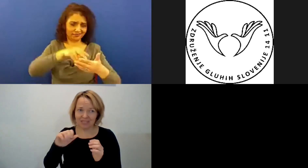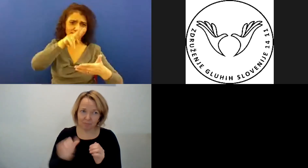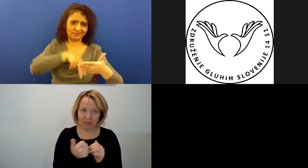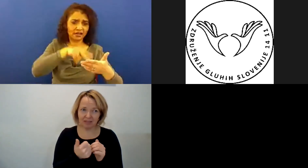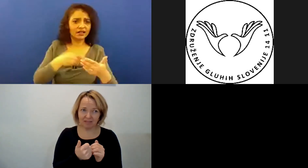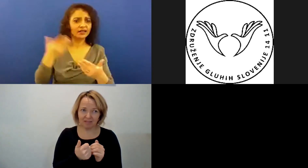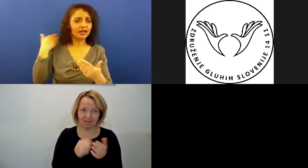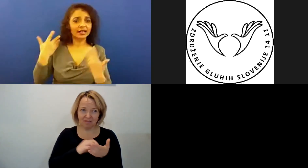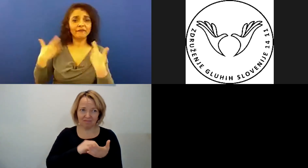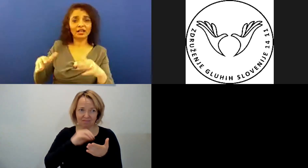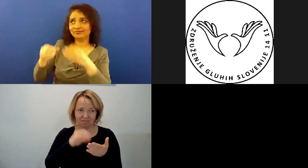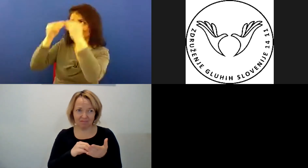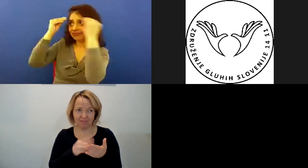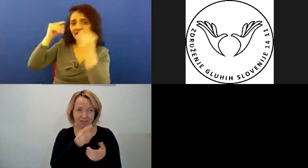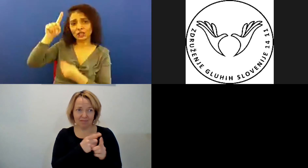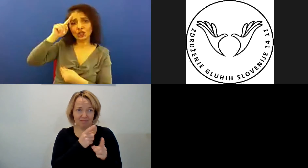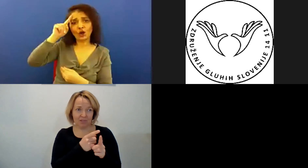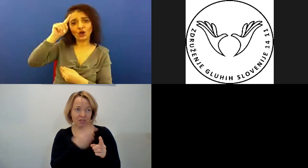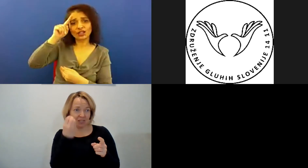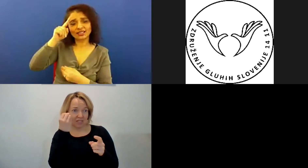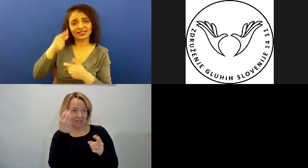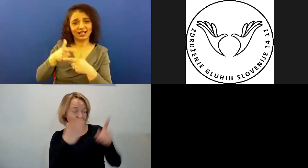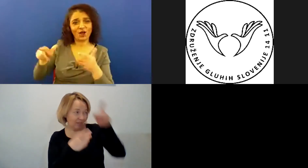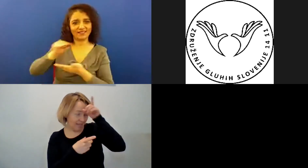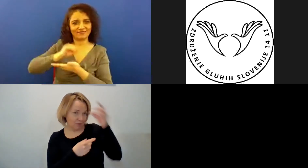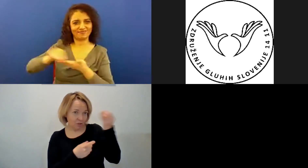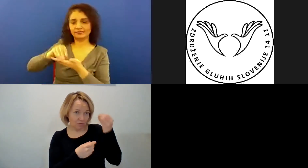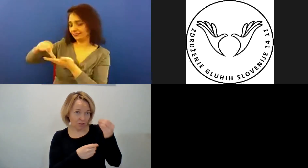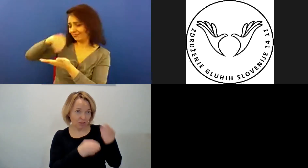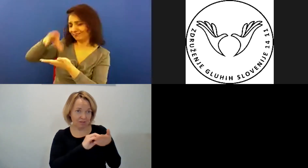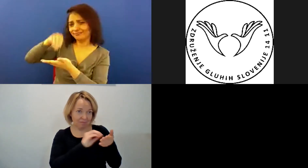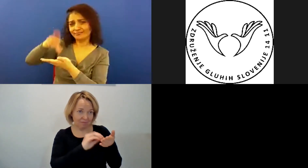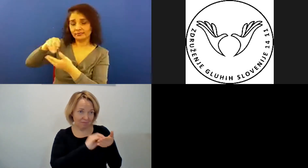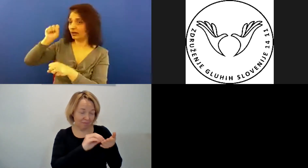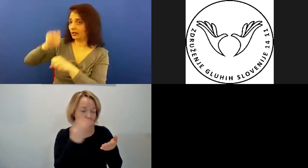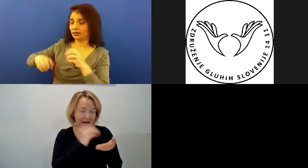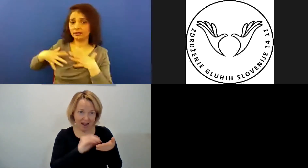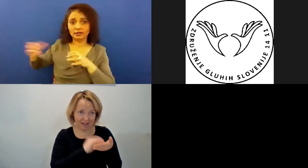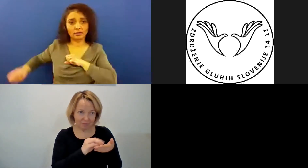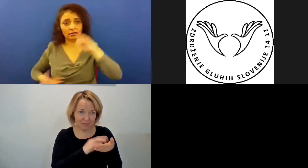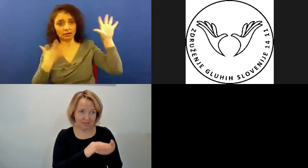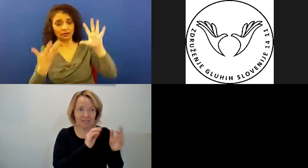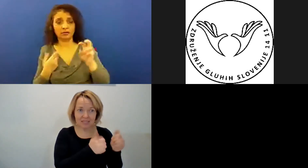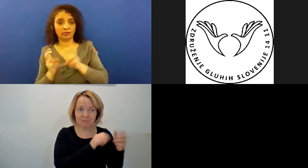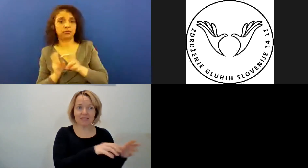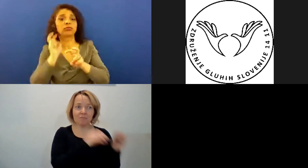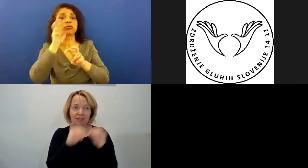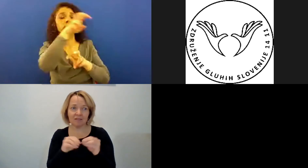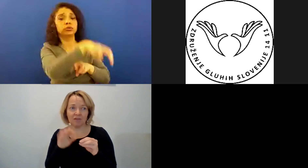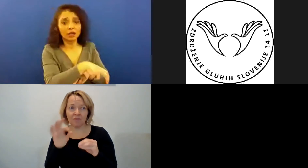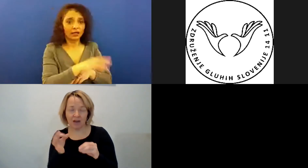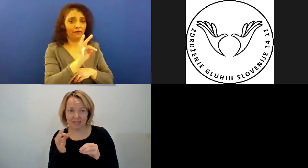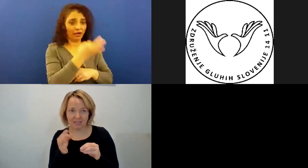was this family who arrived in France and yet had to learn another language. Some of them had to go to school